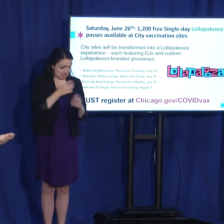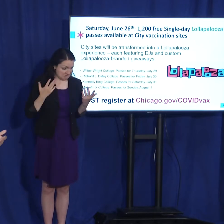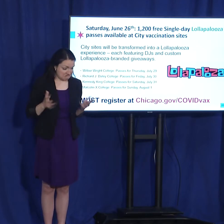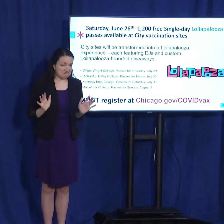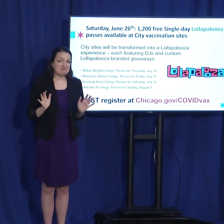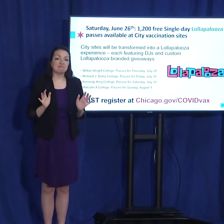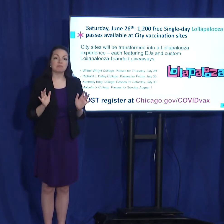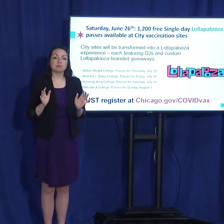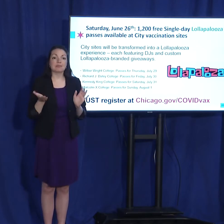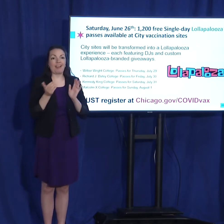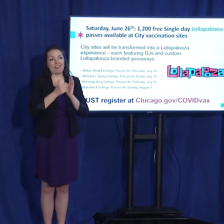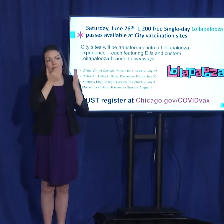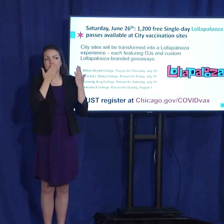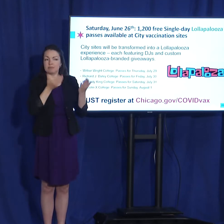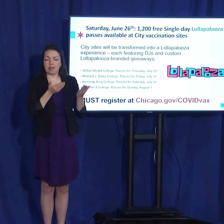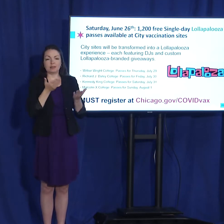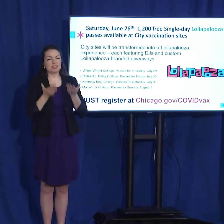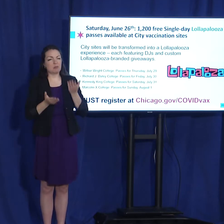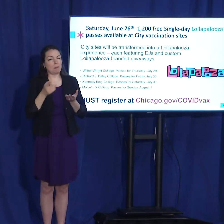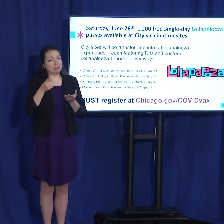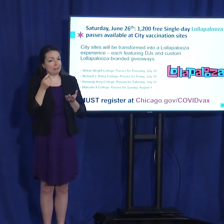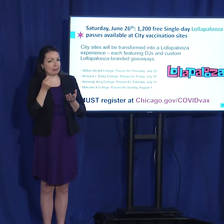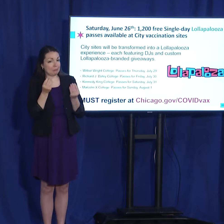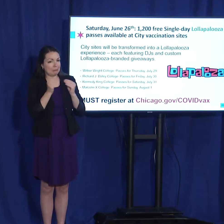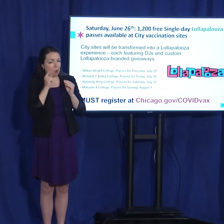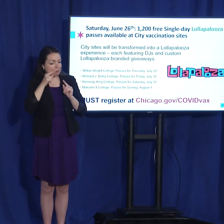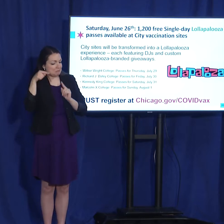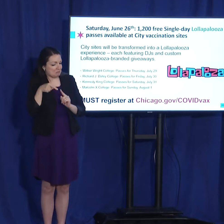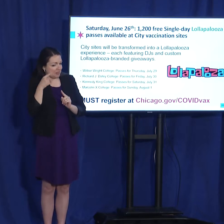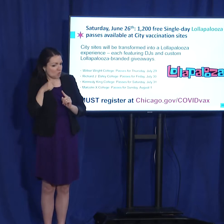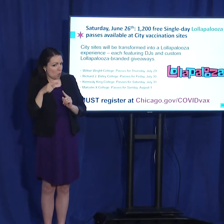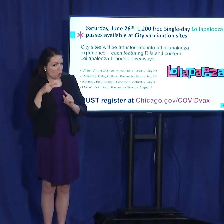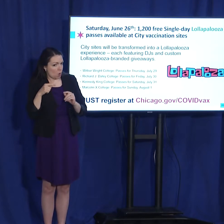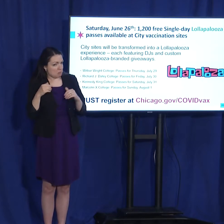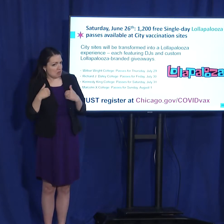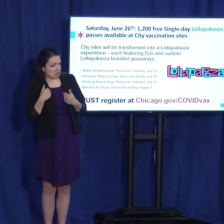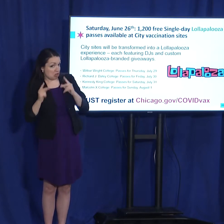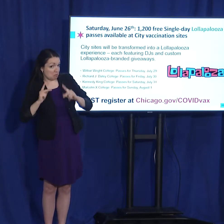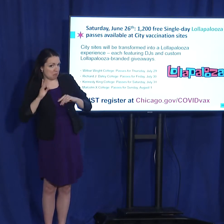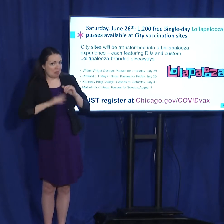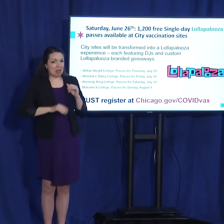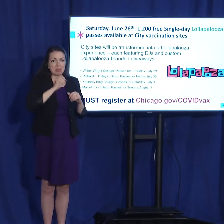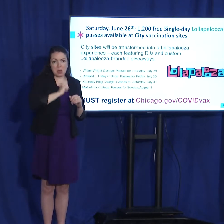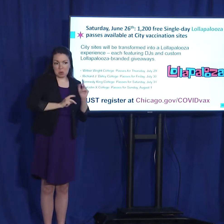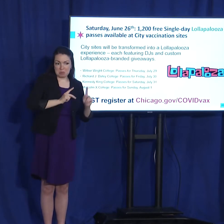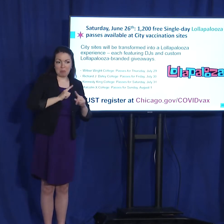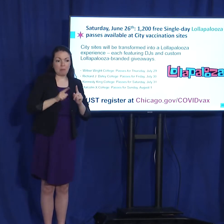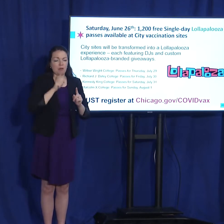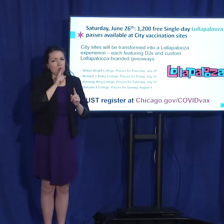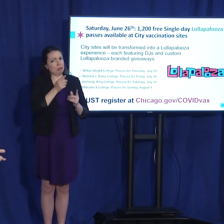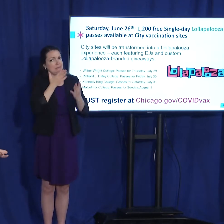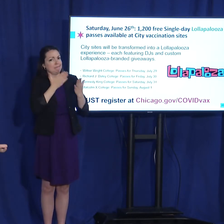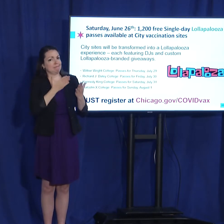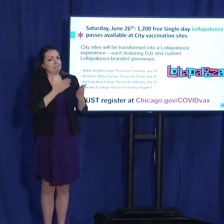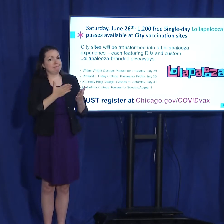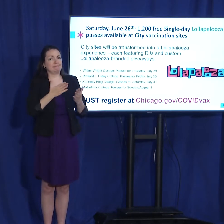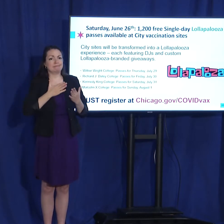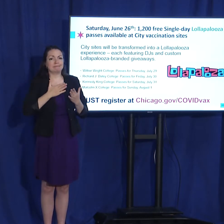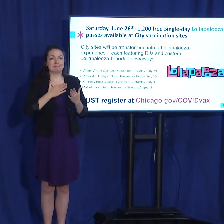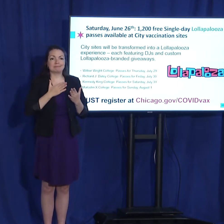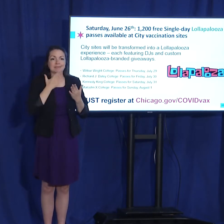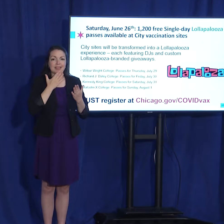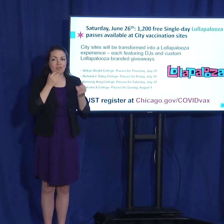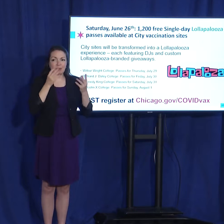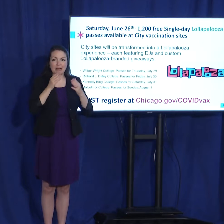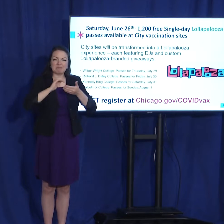And again, thanks. This is probably a little more aimed at the younger people than the older people, but we really appreciate the way just so many partners